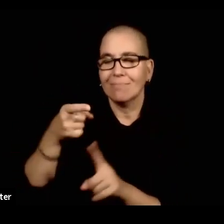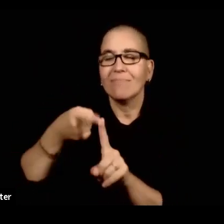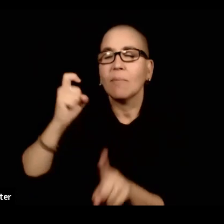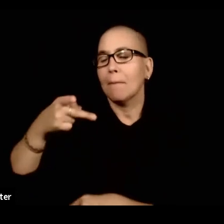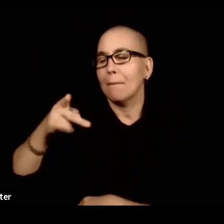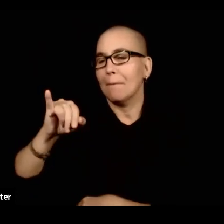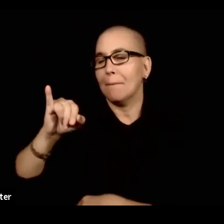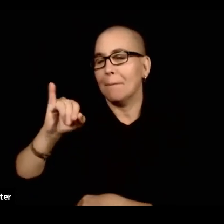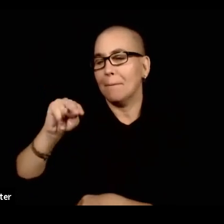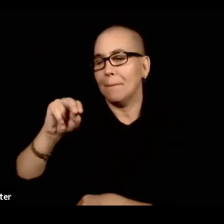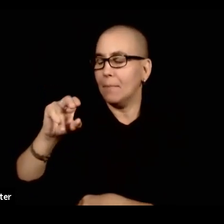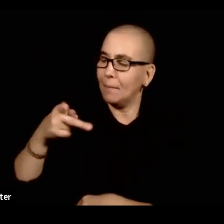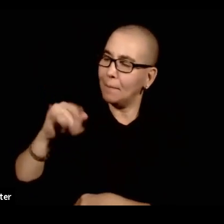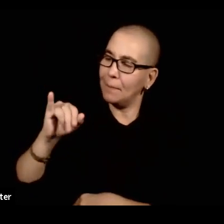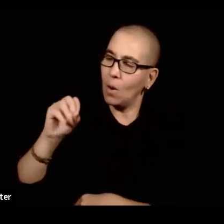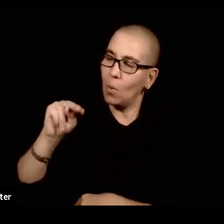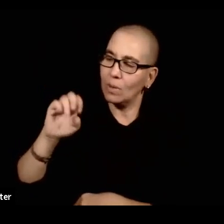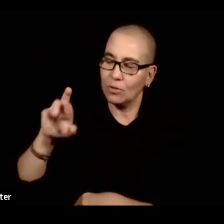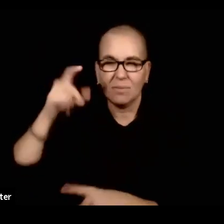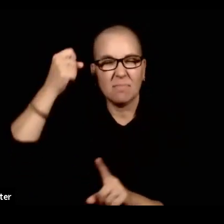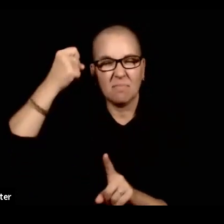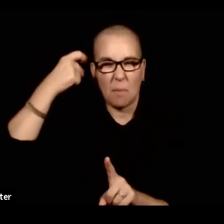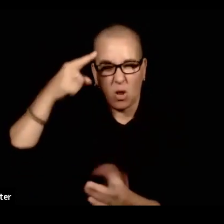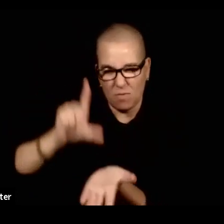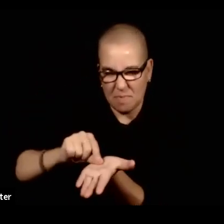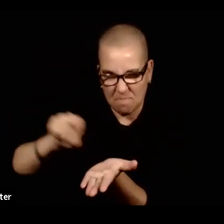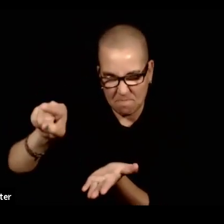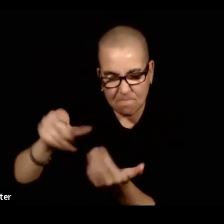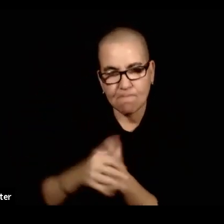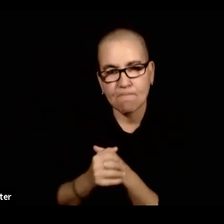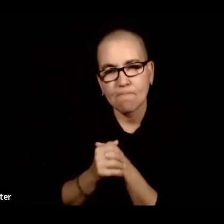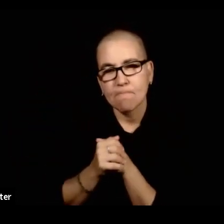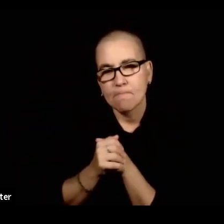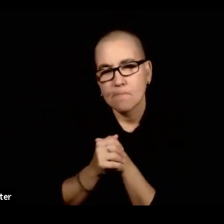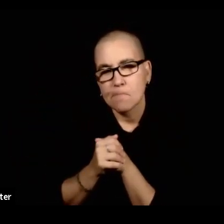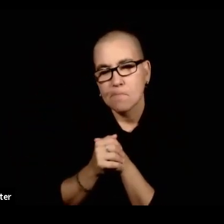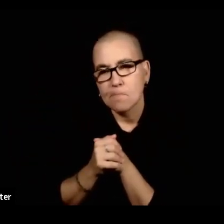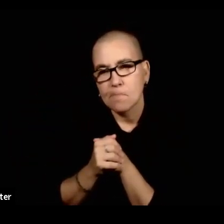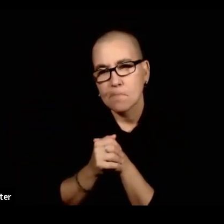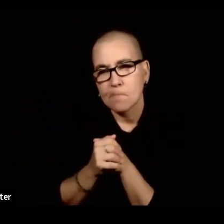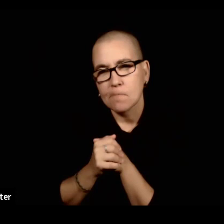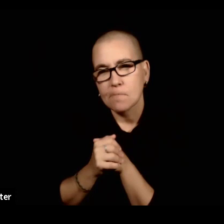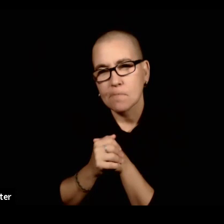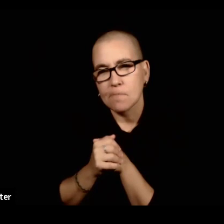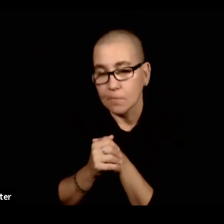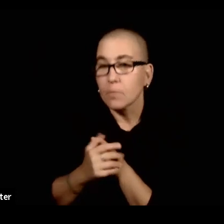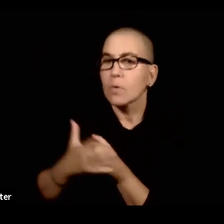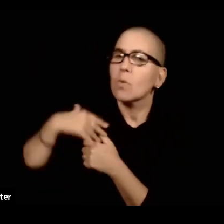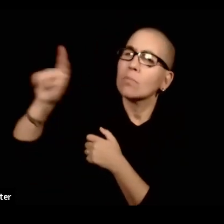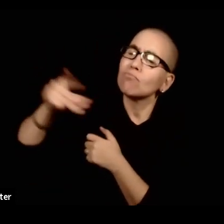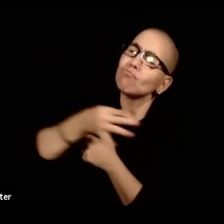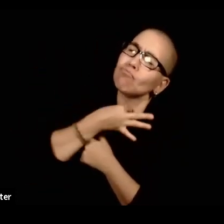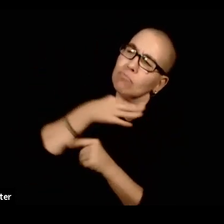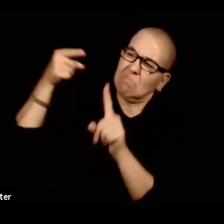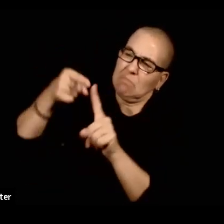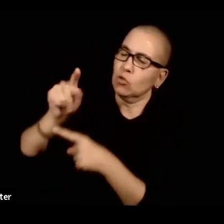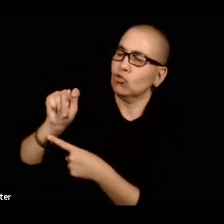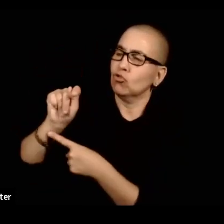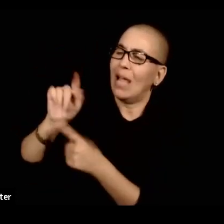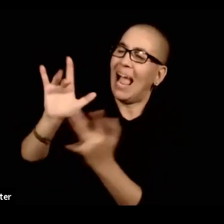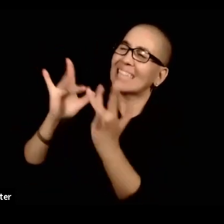Hi, I wanted to ask a follow-up question about contact tracing. We've heard from a couple of different readers that